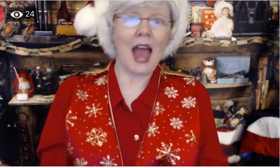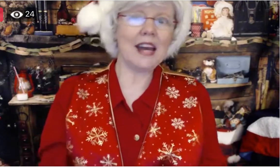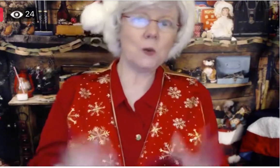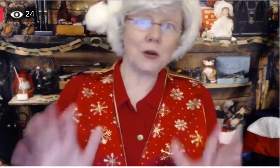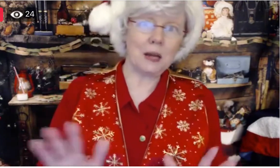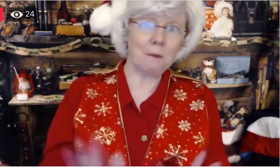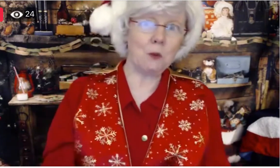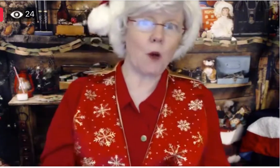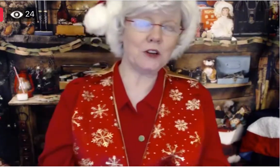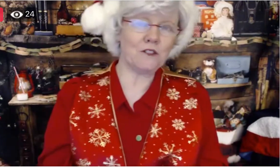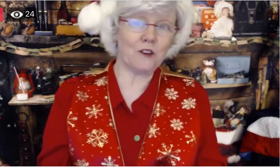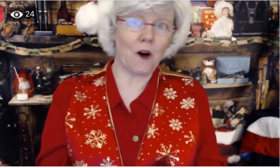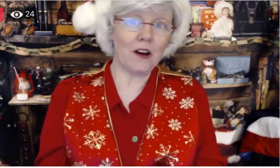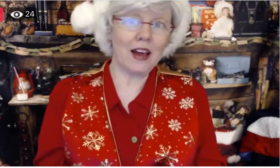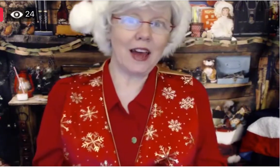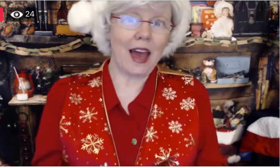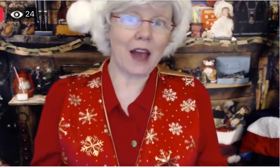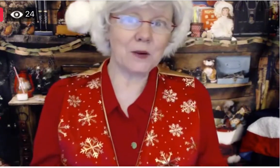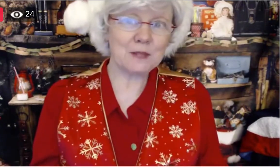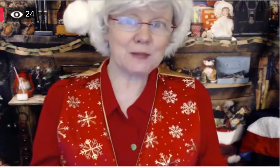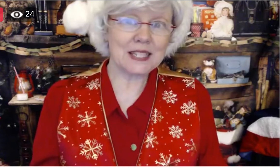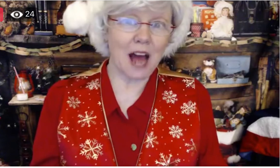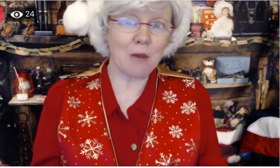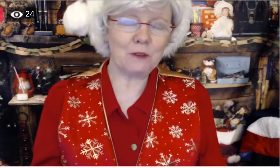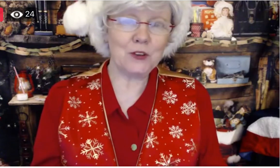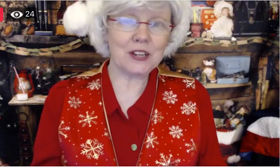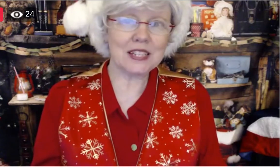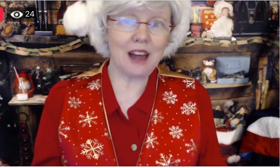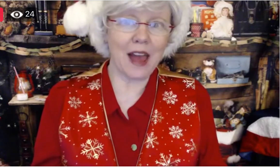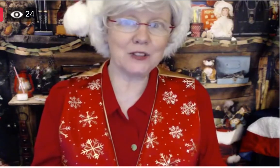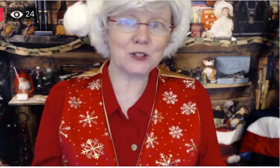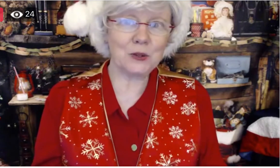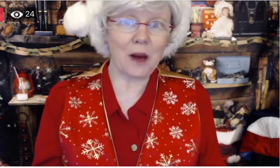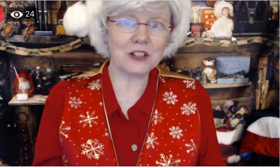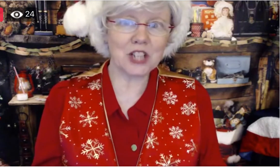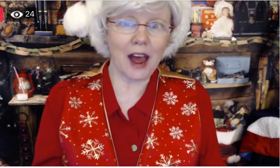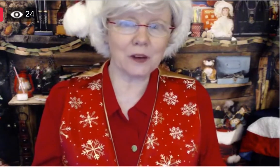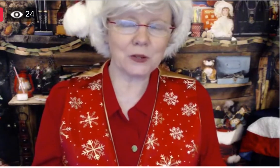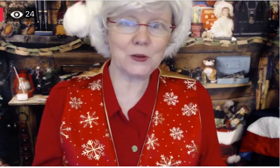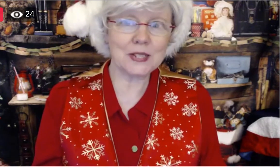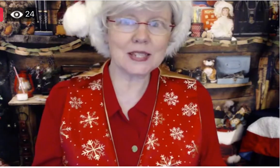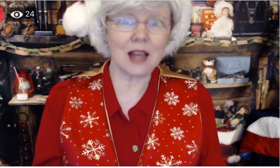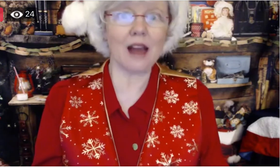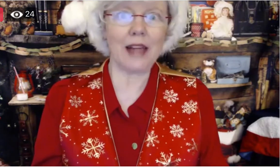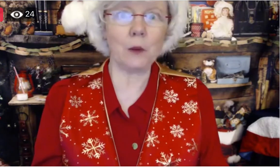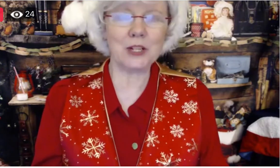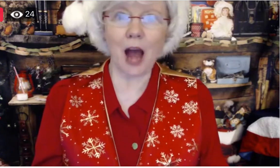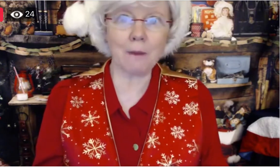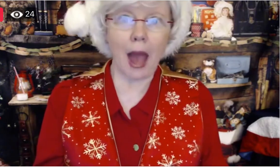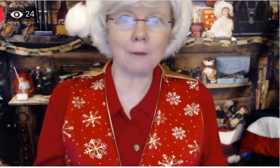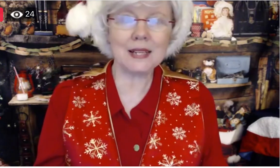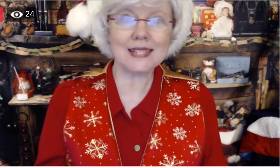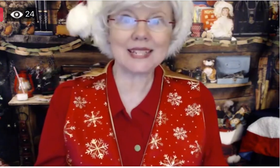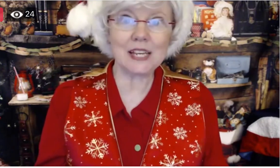And wouldn't it be wonderful at Christmas time if you could sign to a child who uses sign language, I'm happy to see